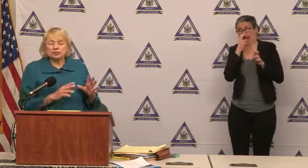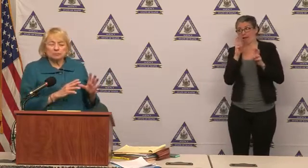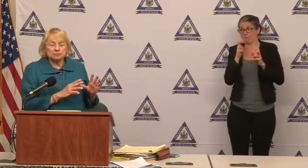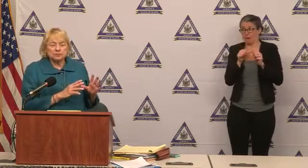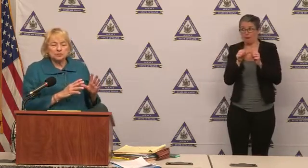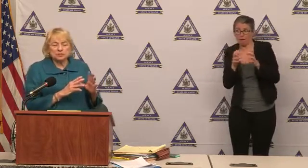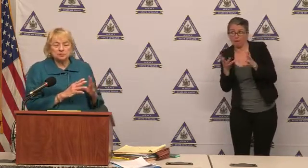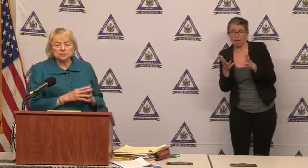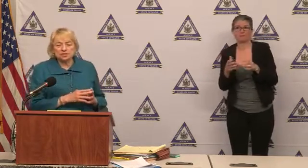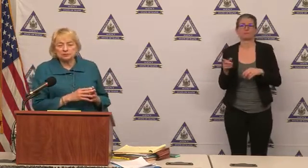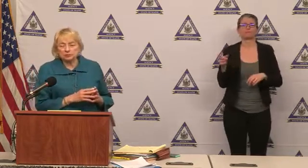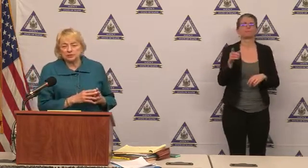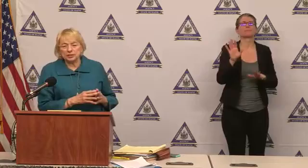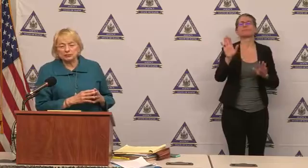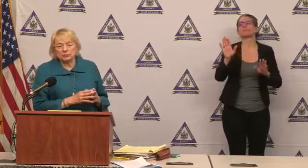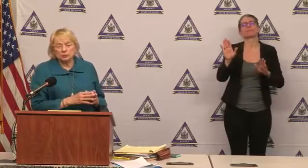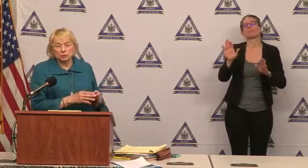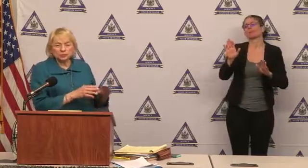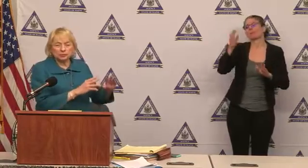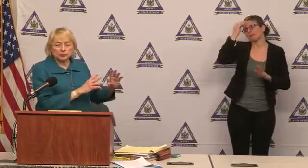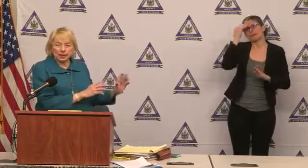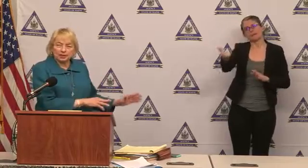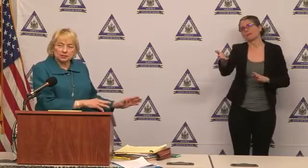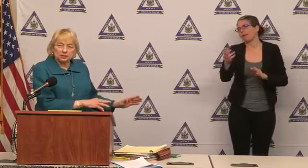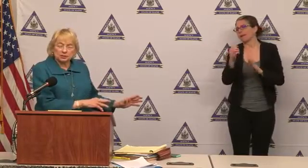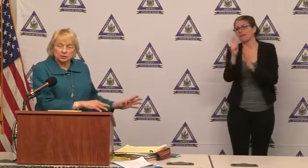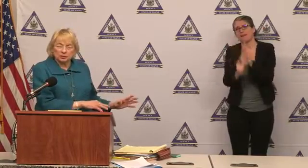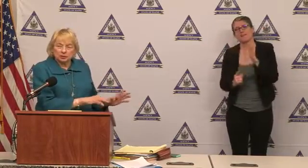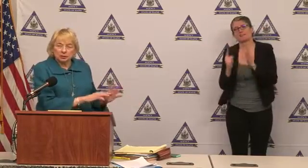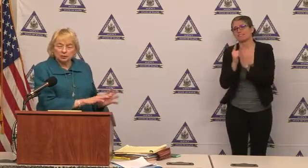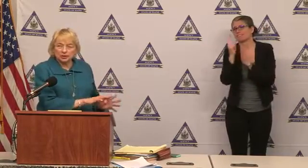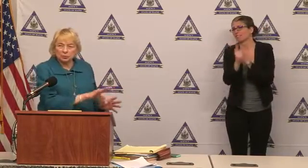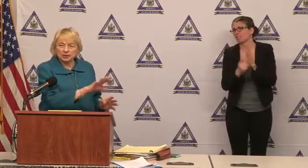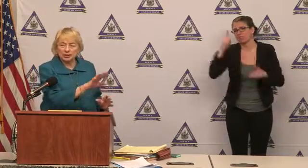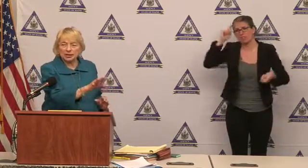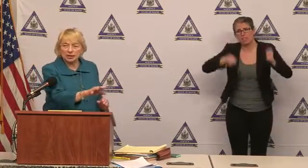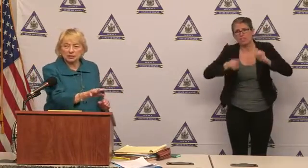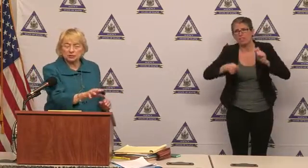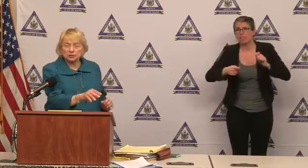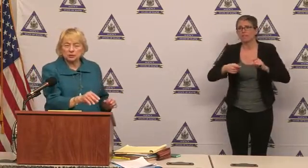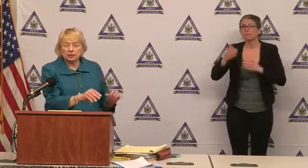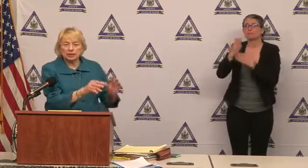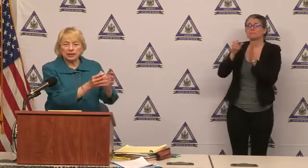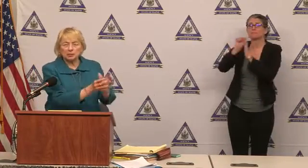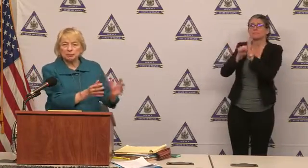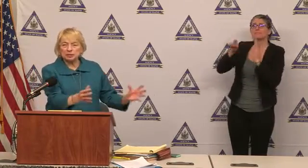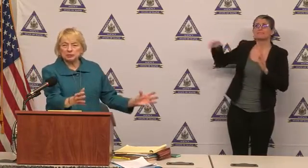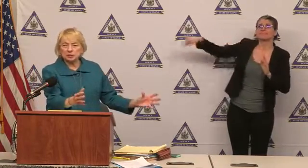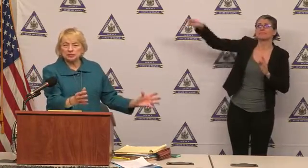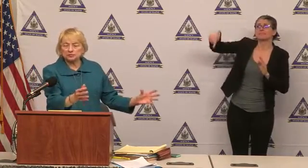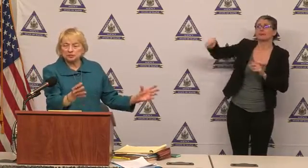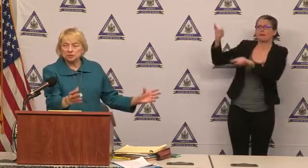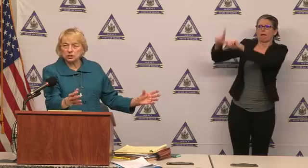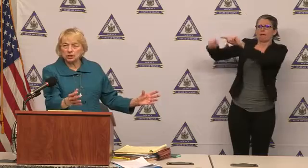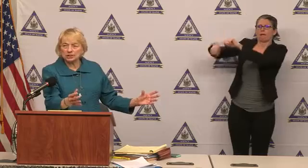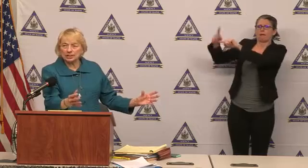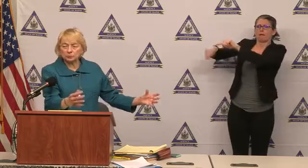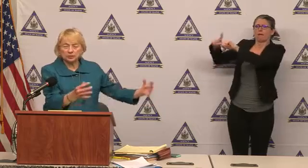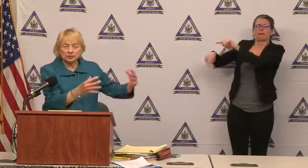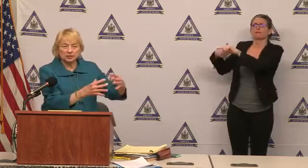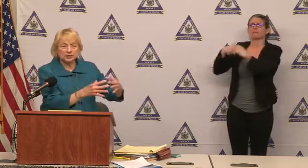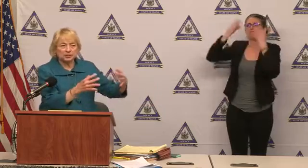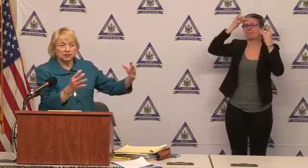It's some states have looked at what people can't do. I'm looking at what they can do and how to minimize physical